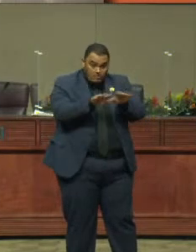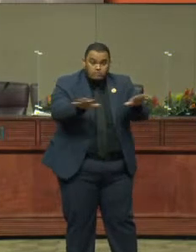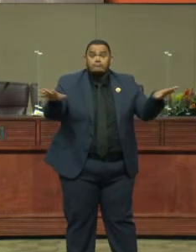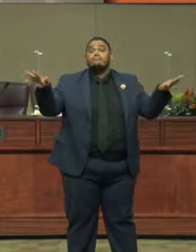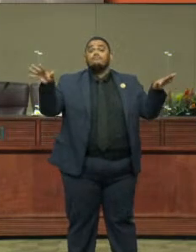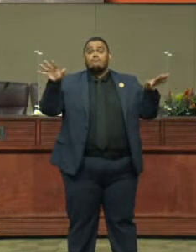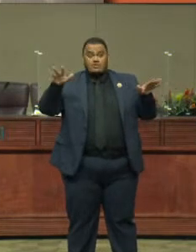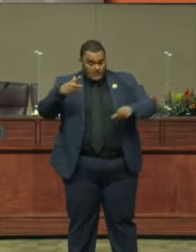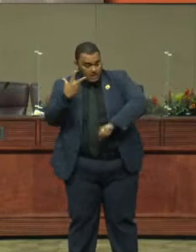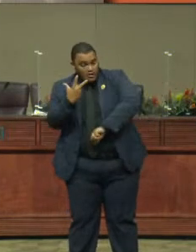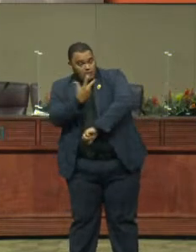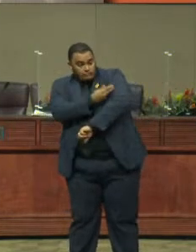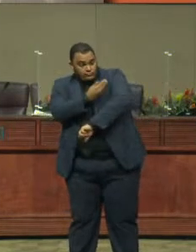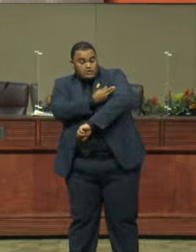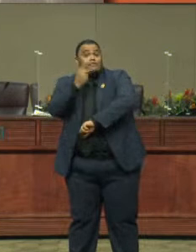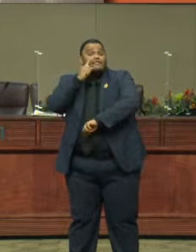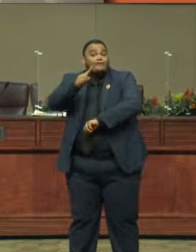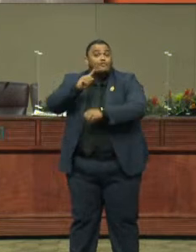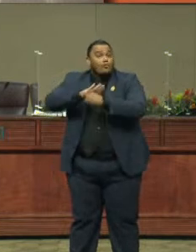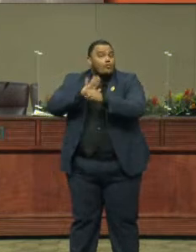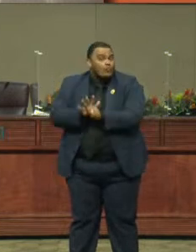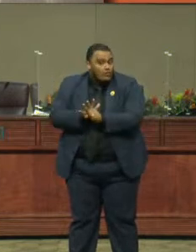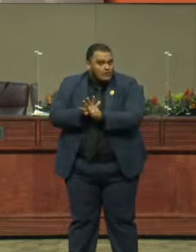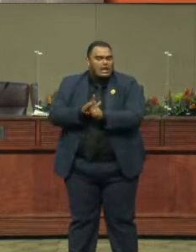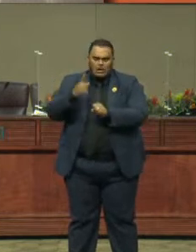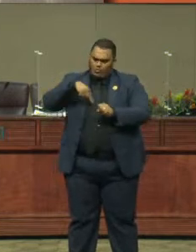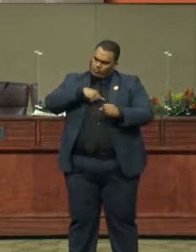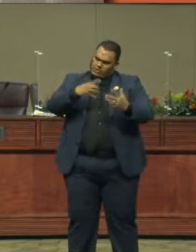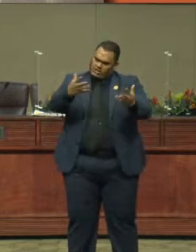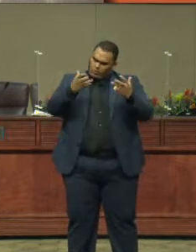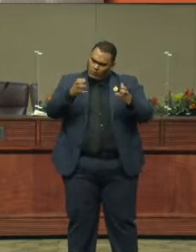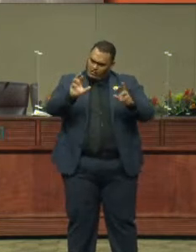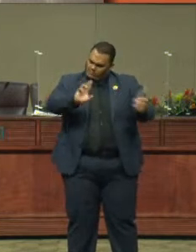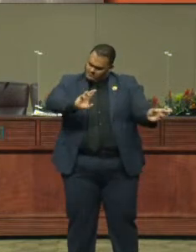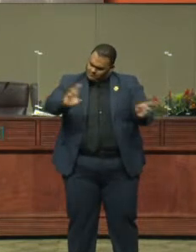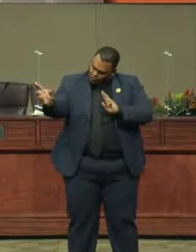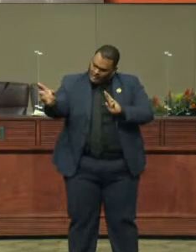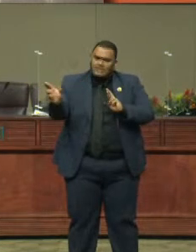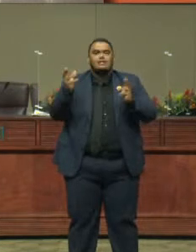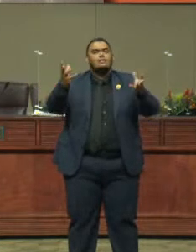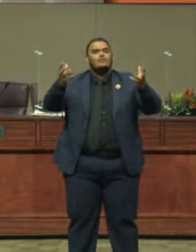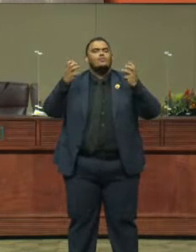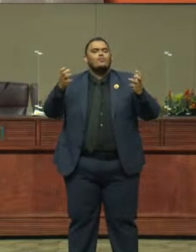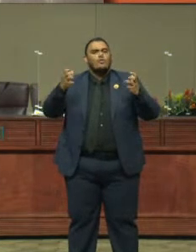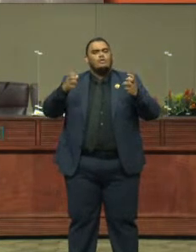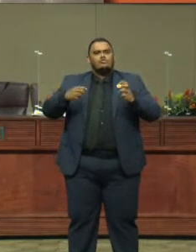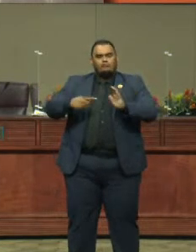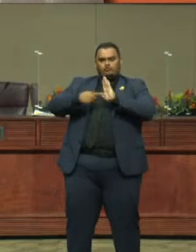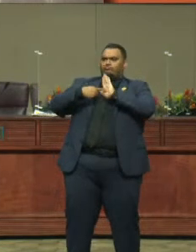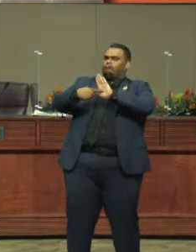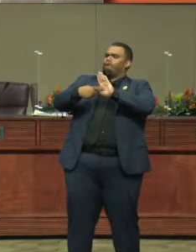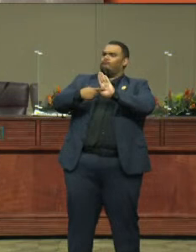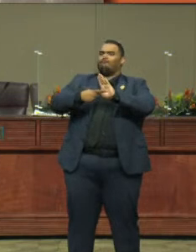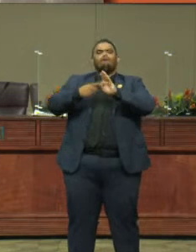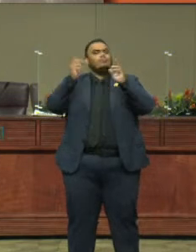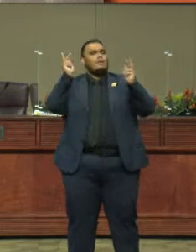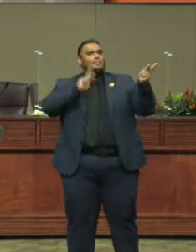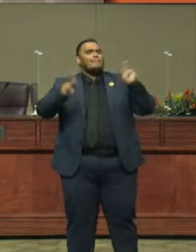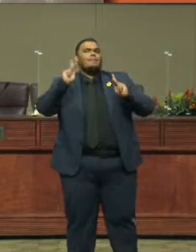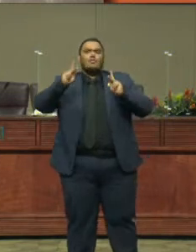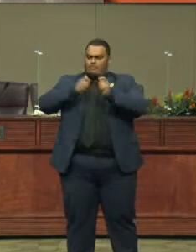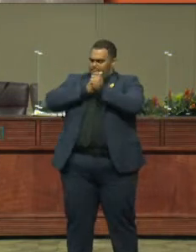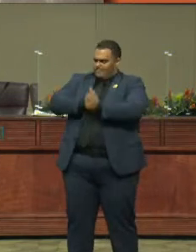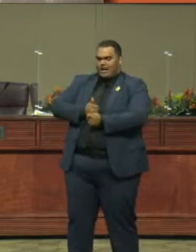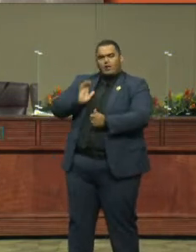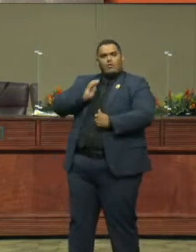services wanted to be prepared, and we want to serve as a model, really, for how to go about doing that by working with